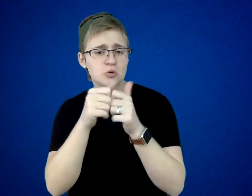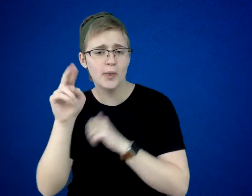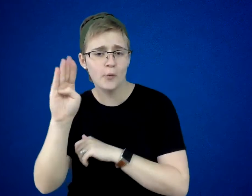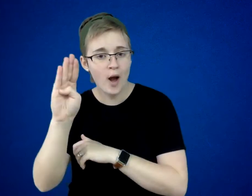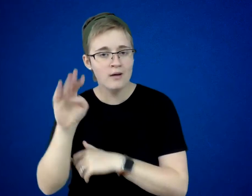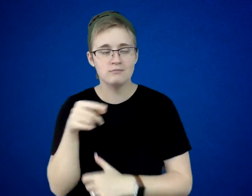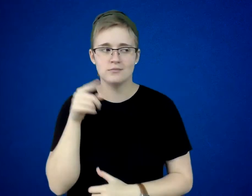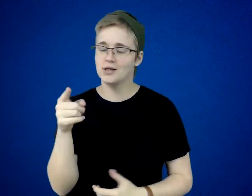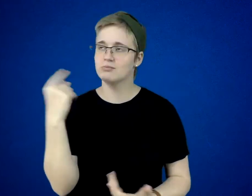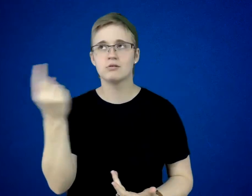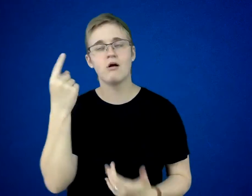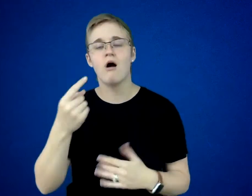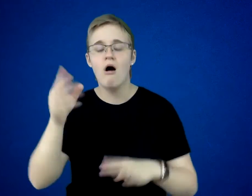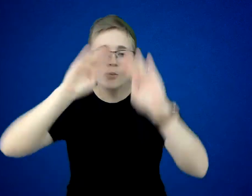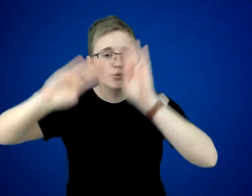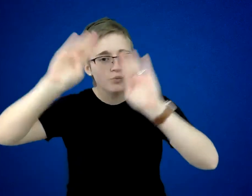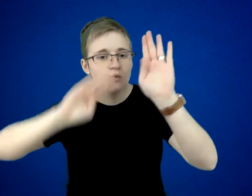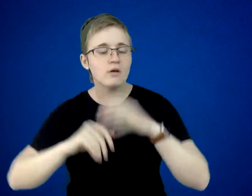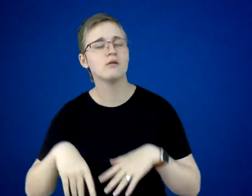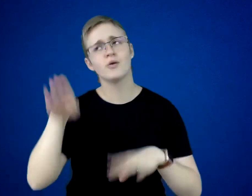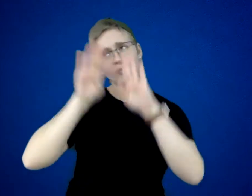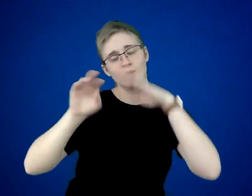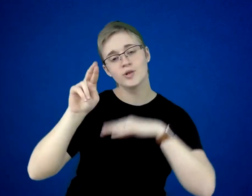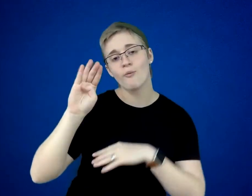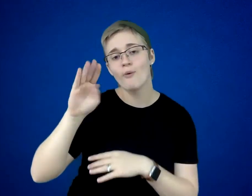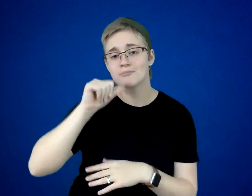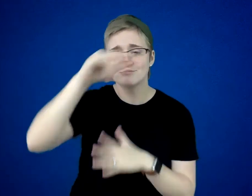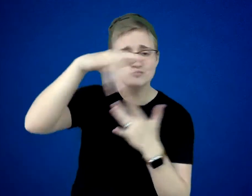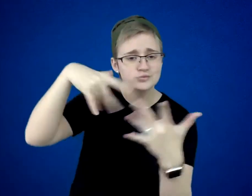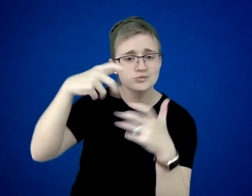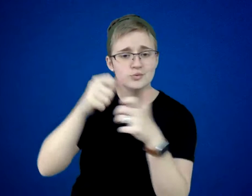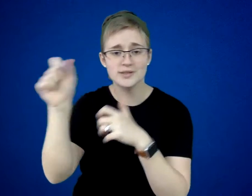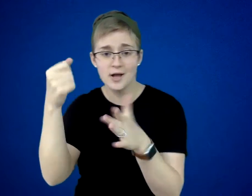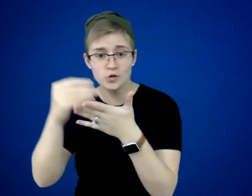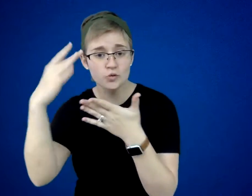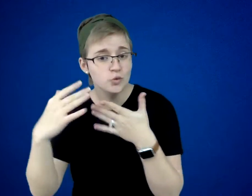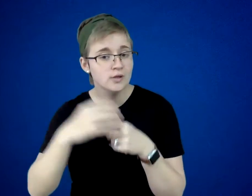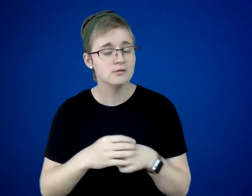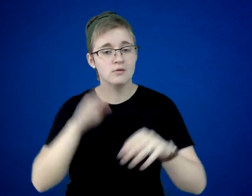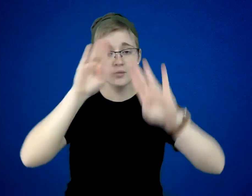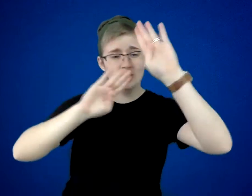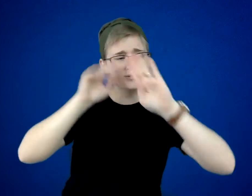always worried. Worried that Rob did not interact with the other students. Worried that he did not